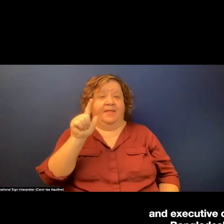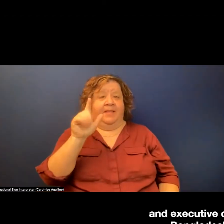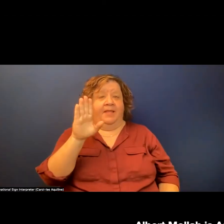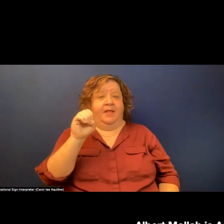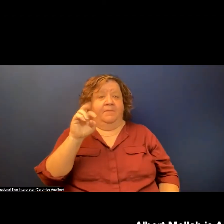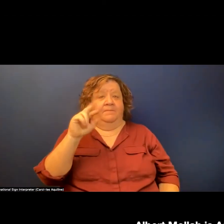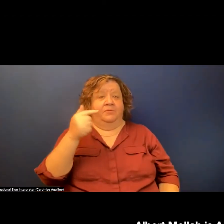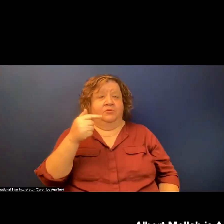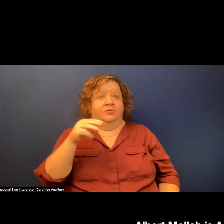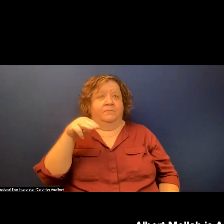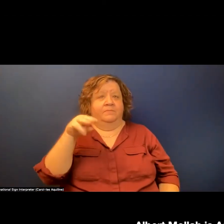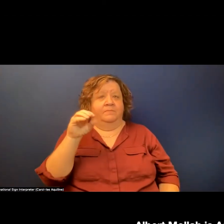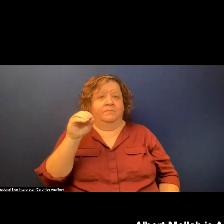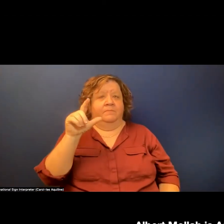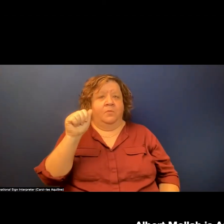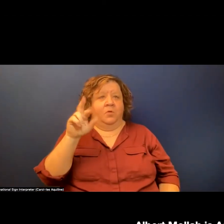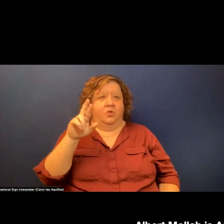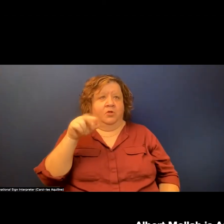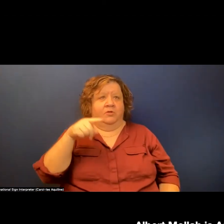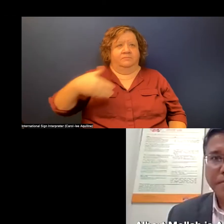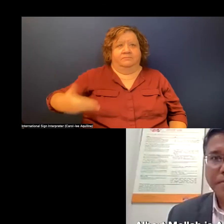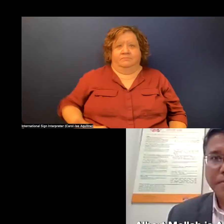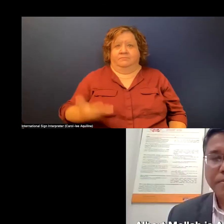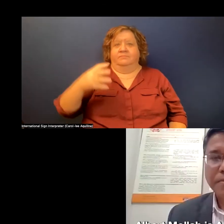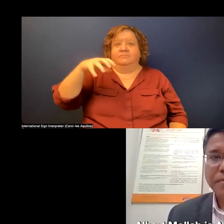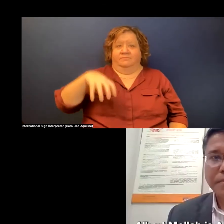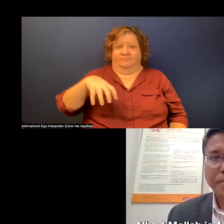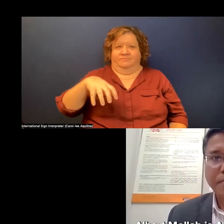Bangladesh Foundation. Albert Muller is a